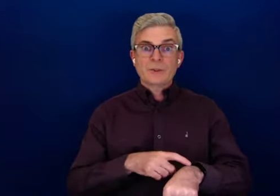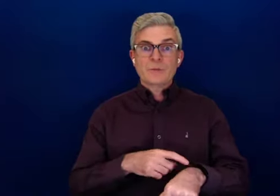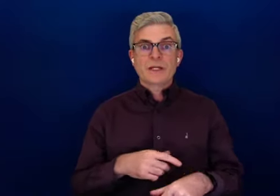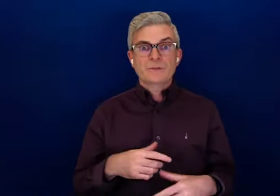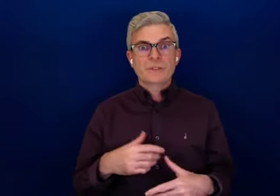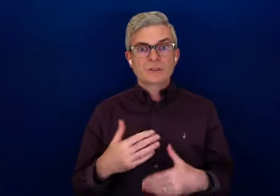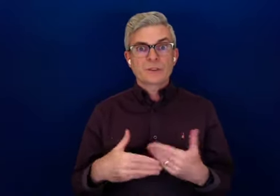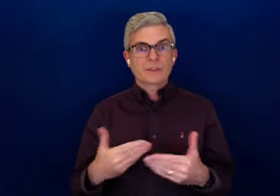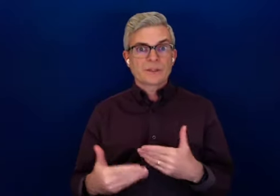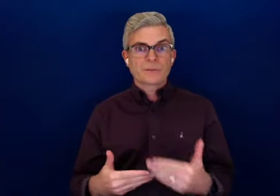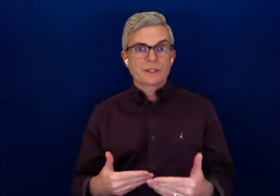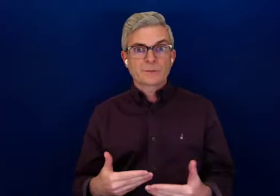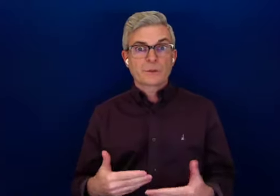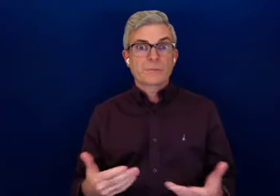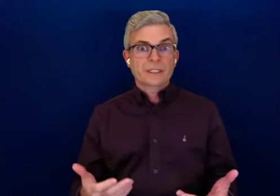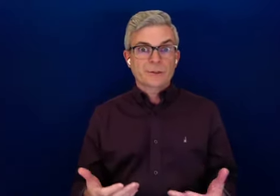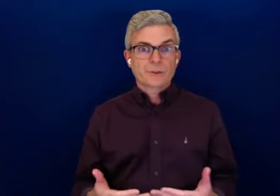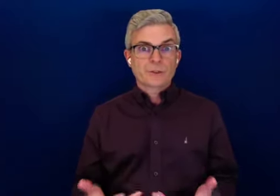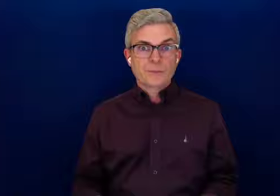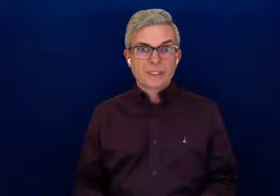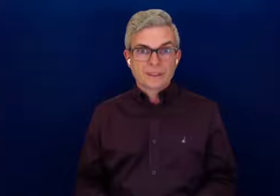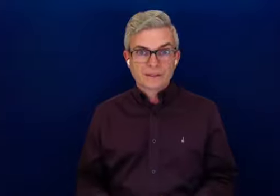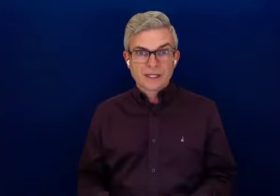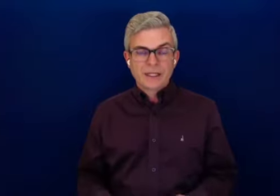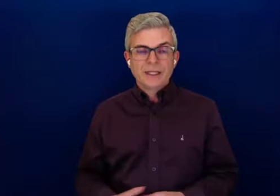you might have been doing something for a minute or 2 minutes.